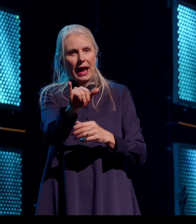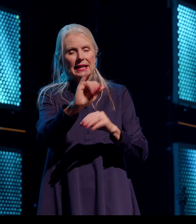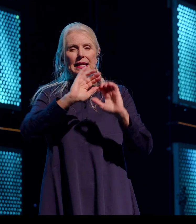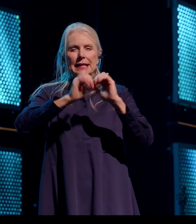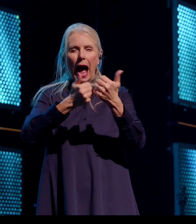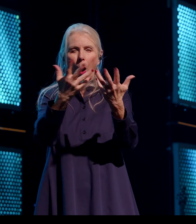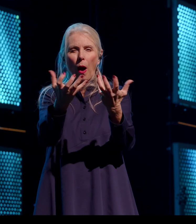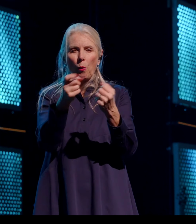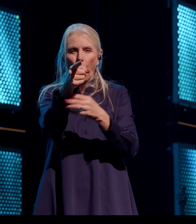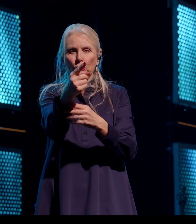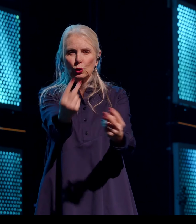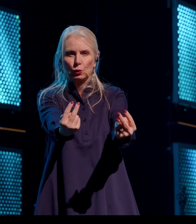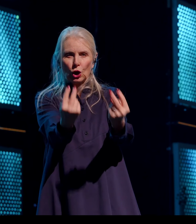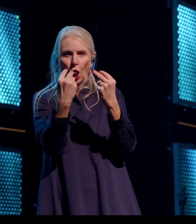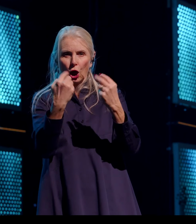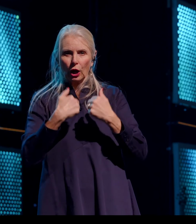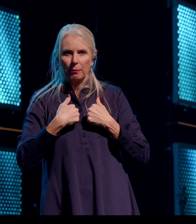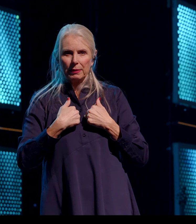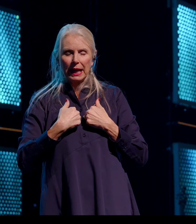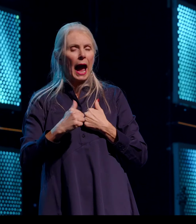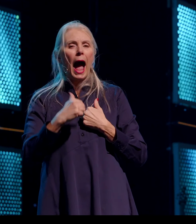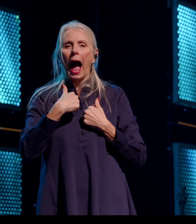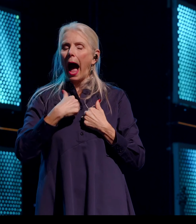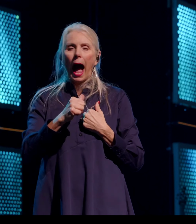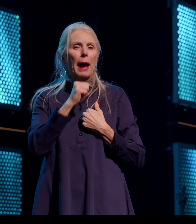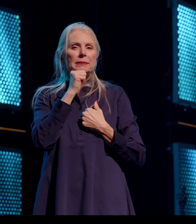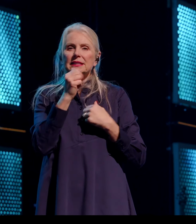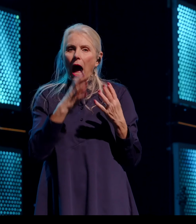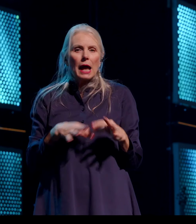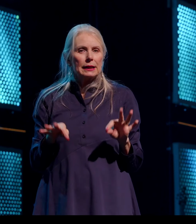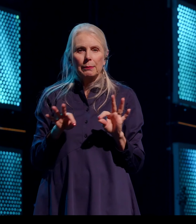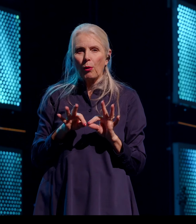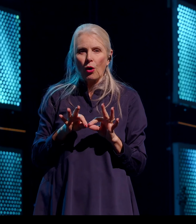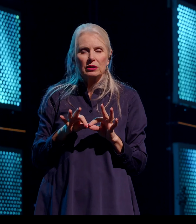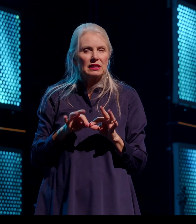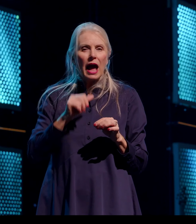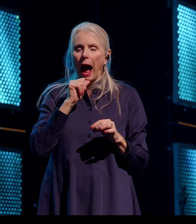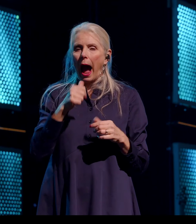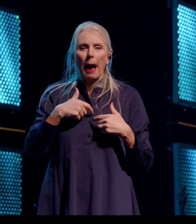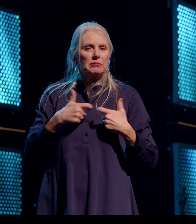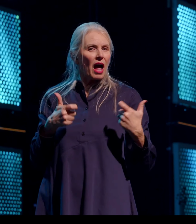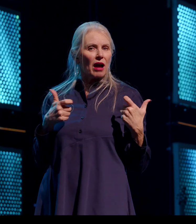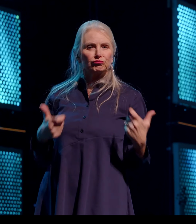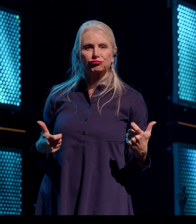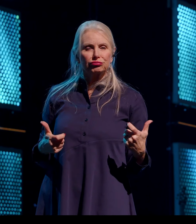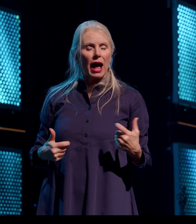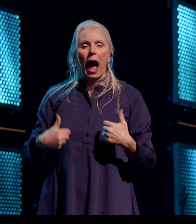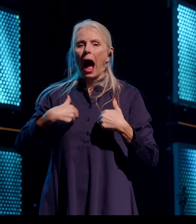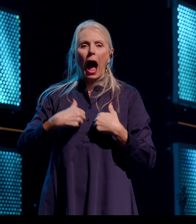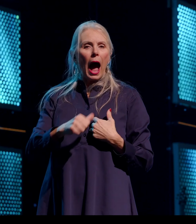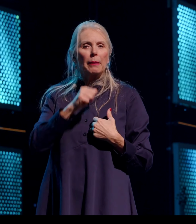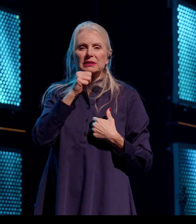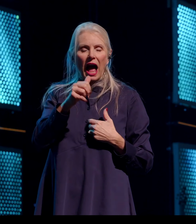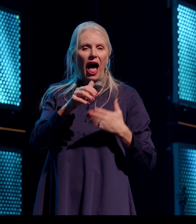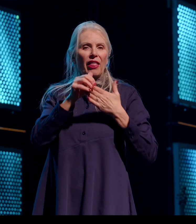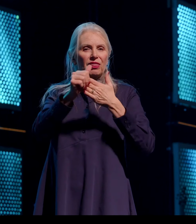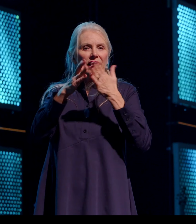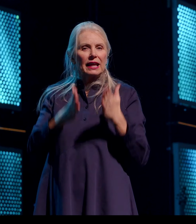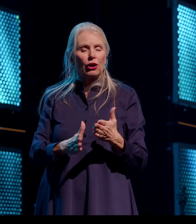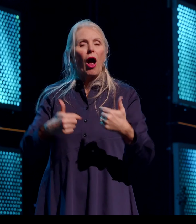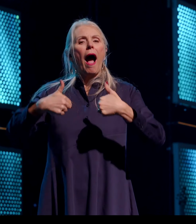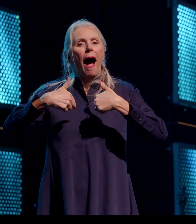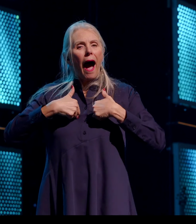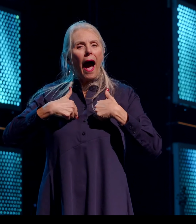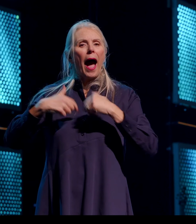you to have of me. I'm nothing important. I'm nothing big. I'm not the leader of this church. I'm a servant of Christ. I'm a slave of